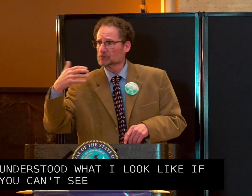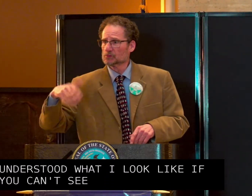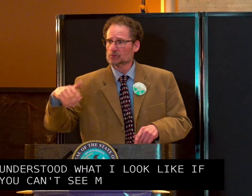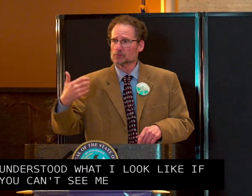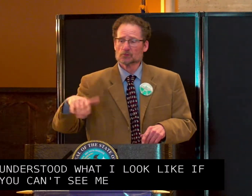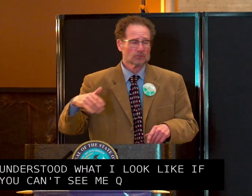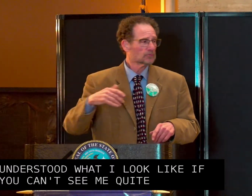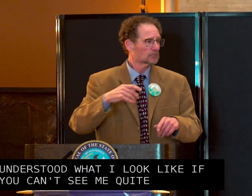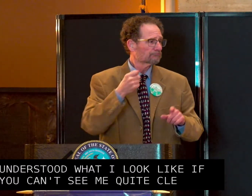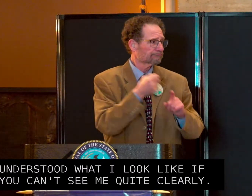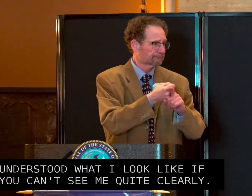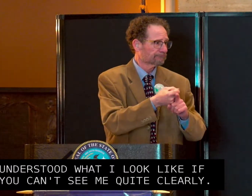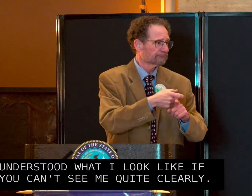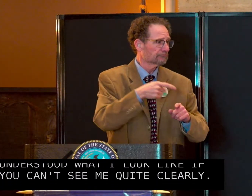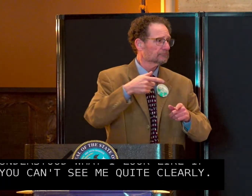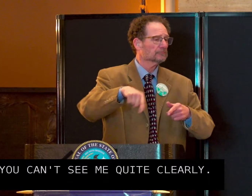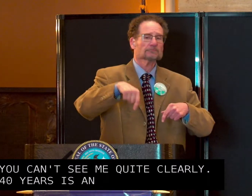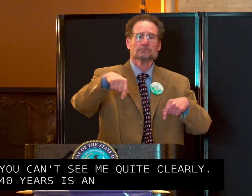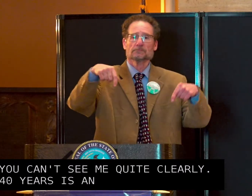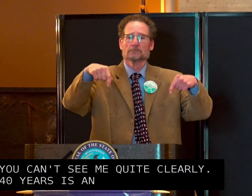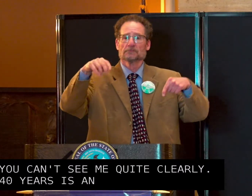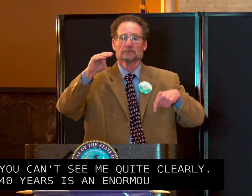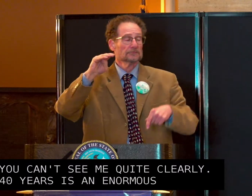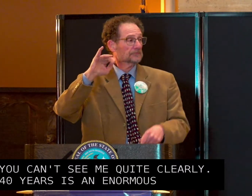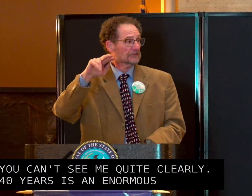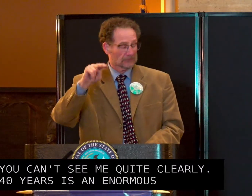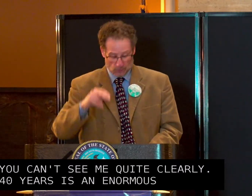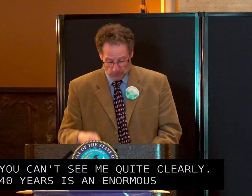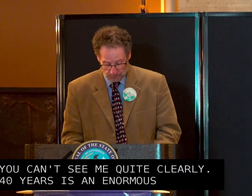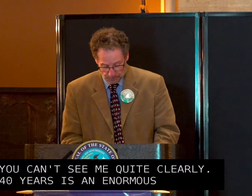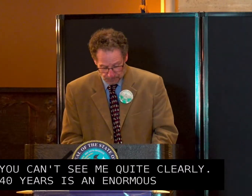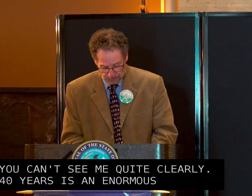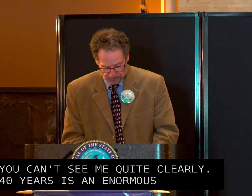40 years is an enormous milestone.